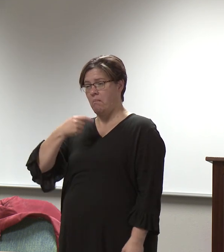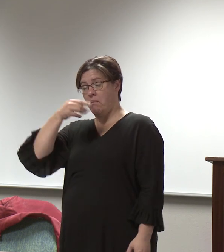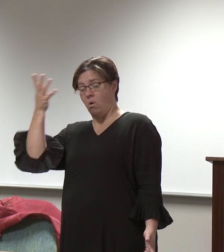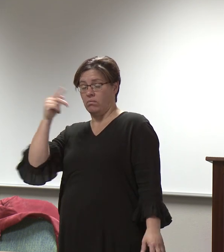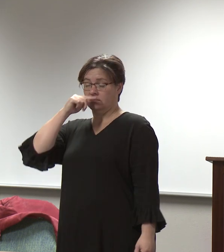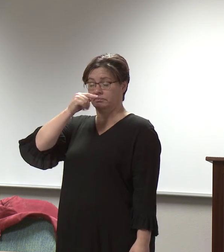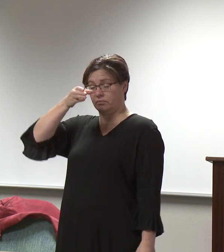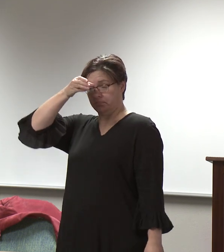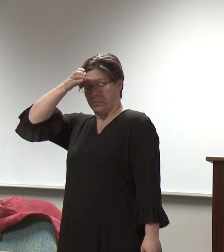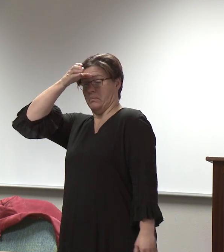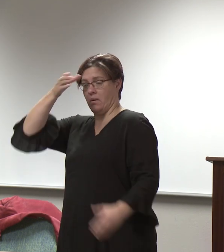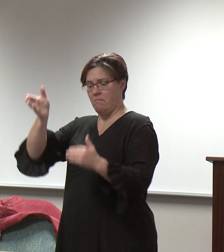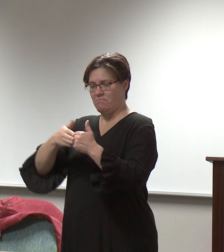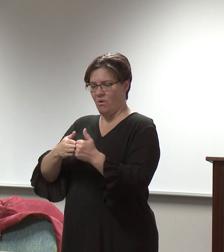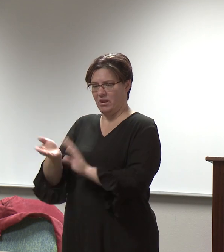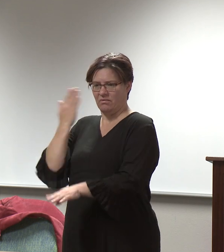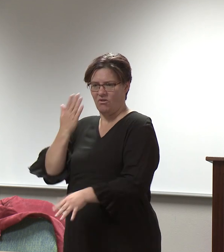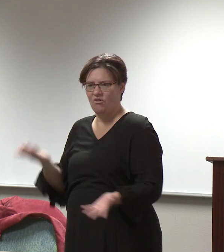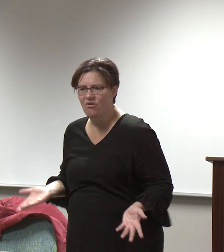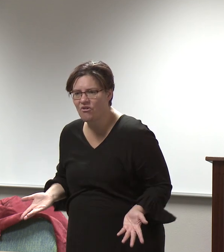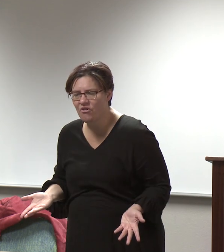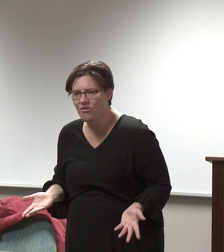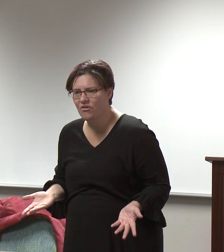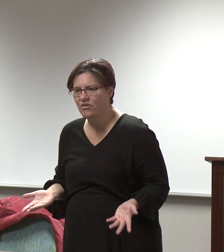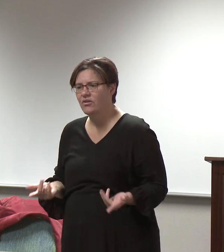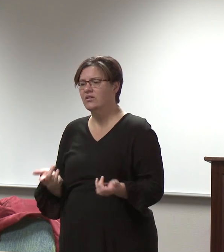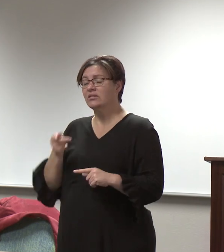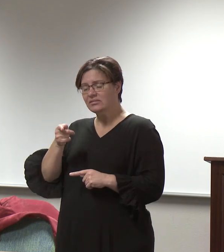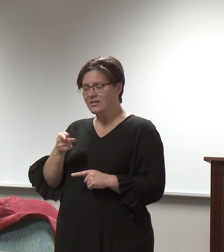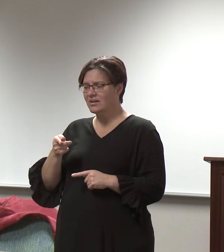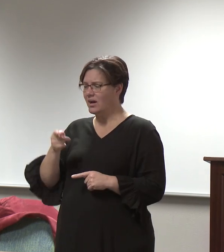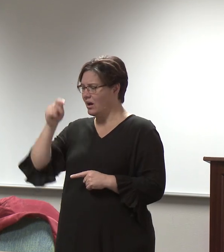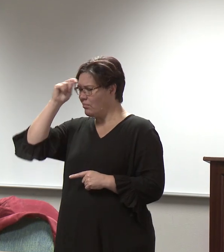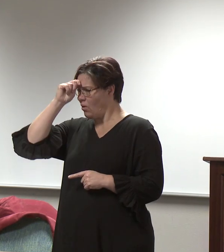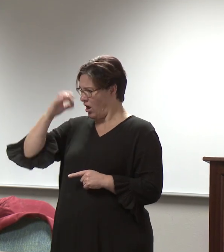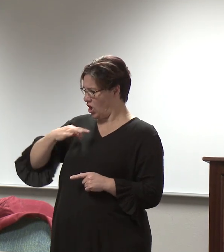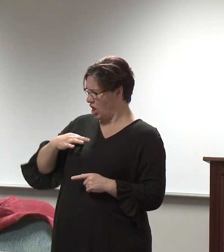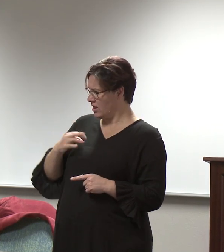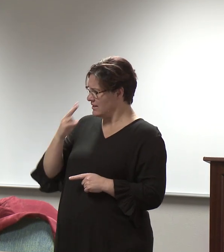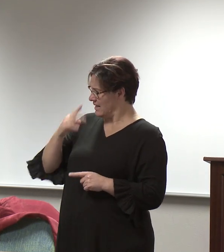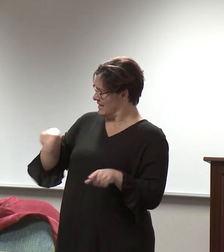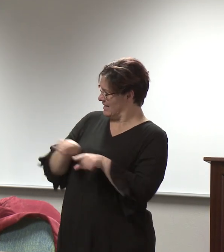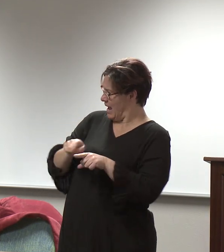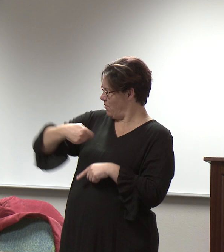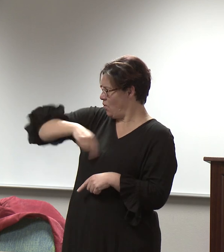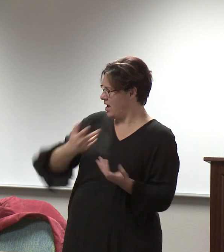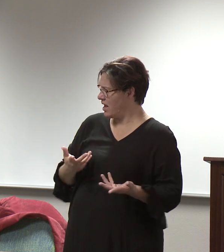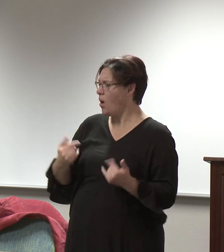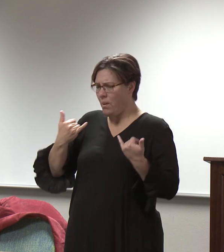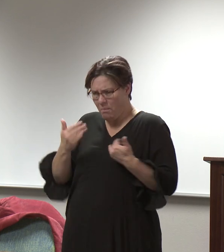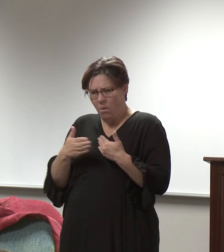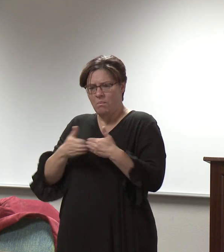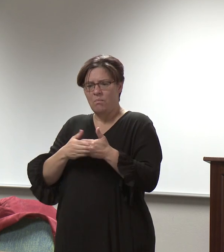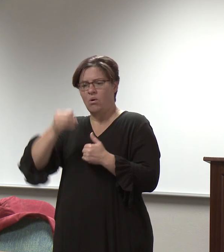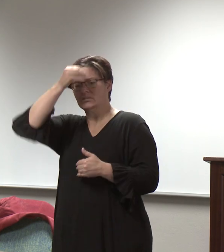our predecessors. And these guys and these girls, they didn't see things that we are seeing. We are so much more